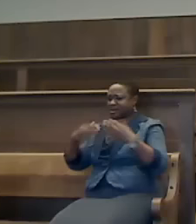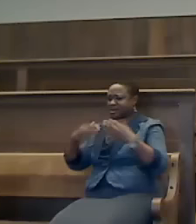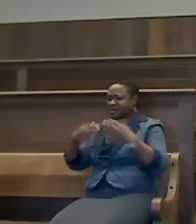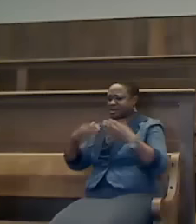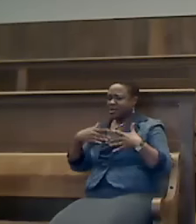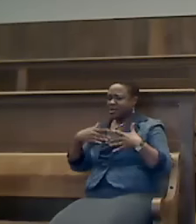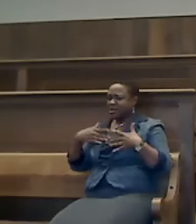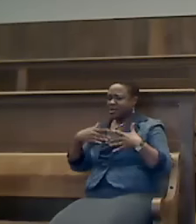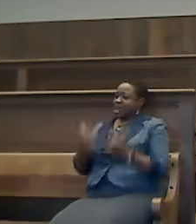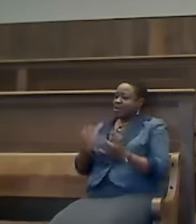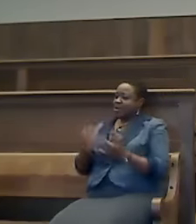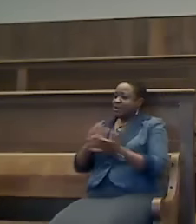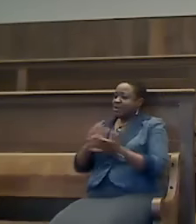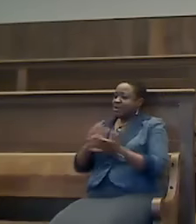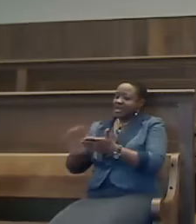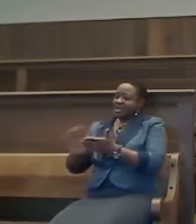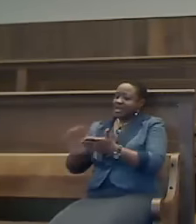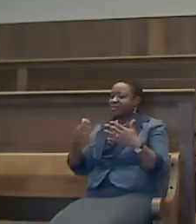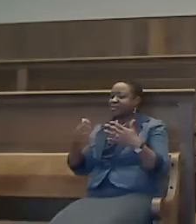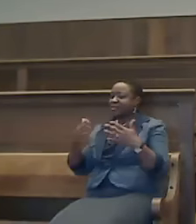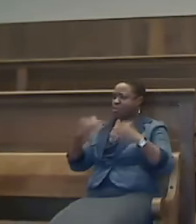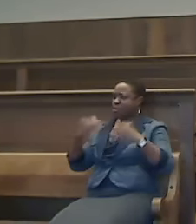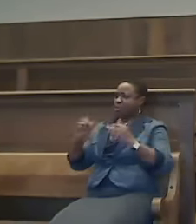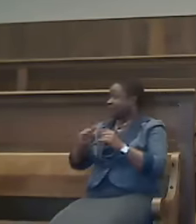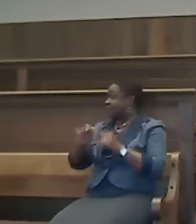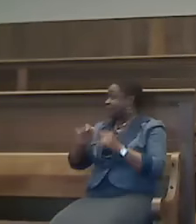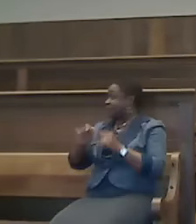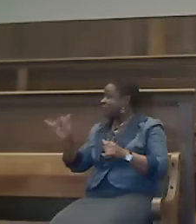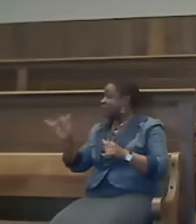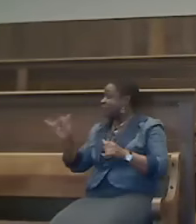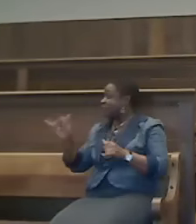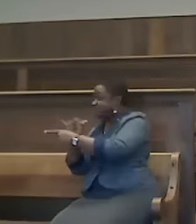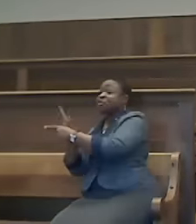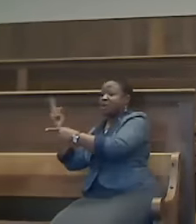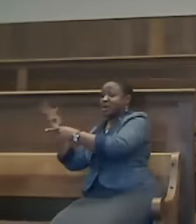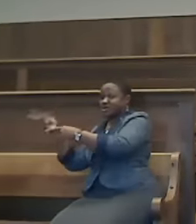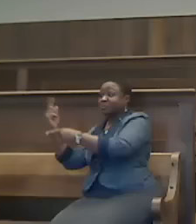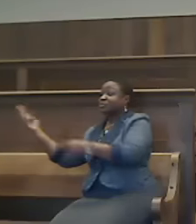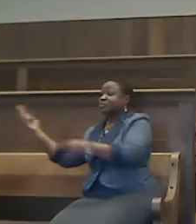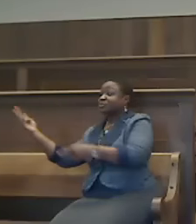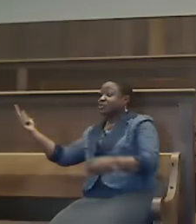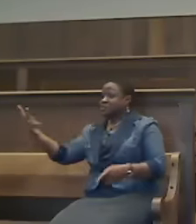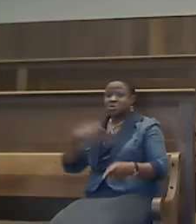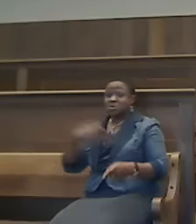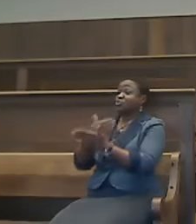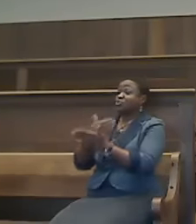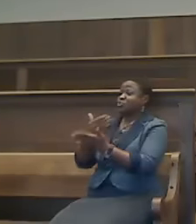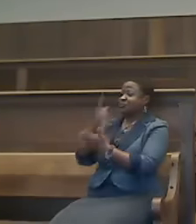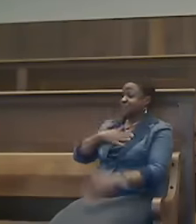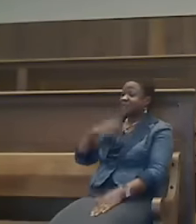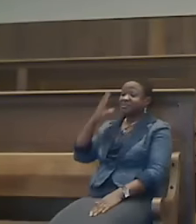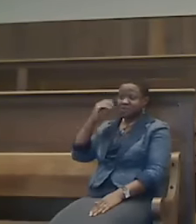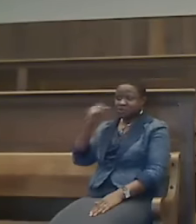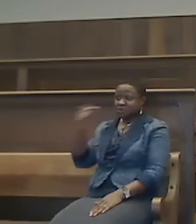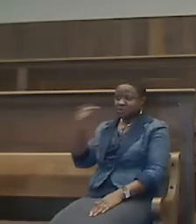Interesting, very interesting. So anyone else have a similar? Okay, one other. That's new. That's new in my experience. And now